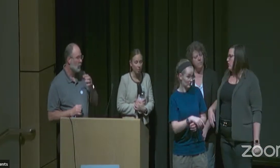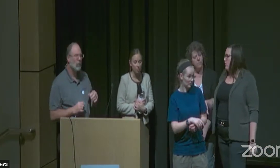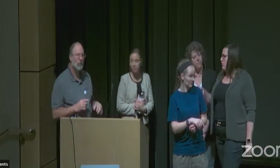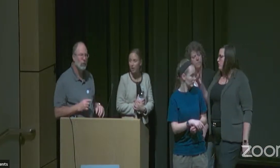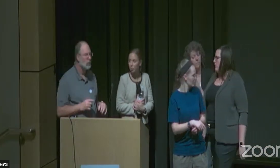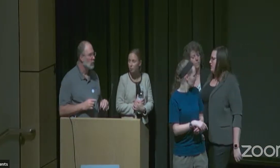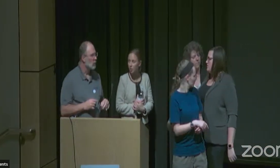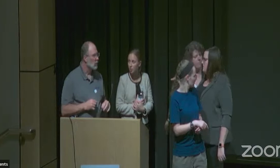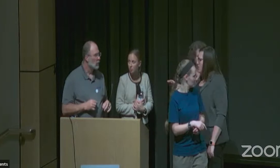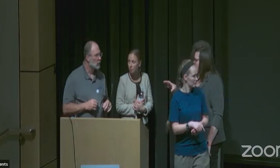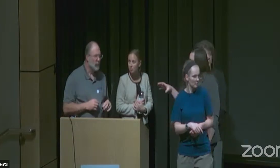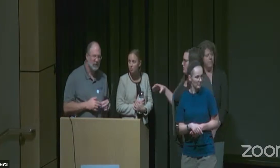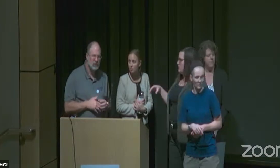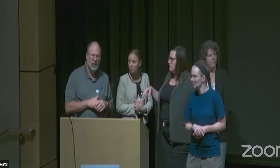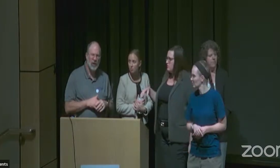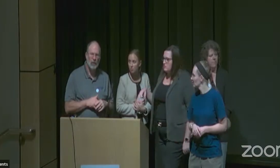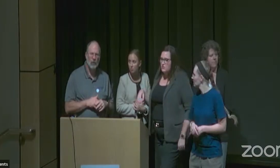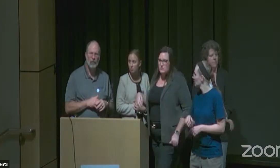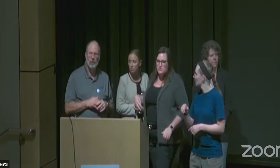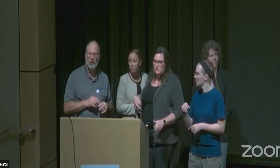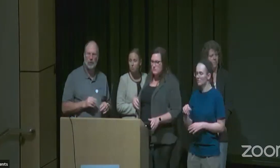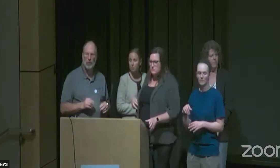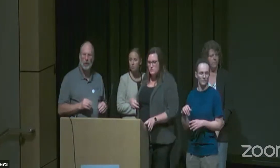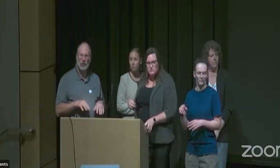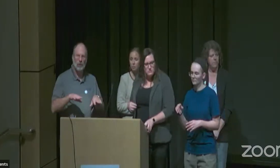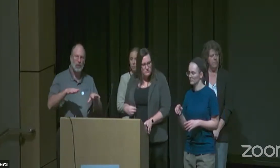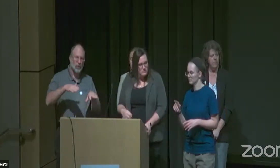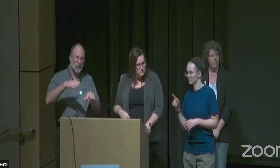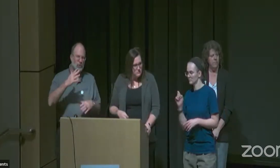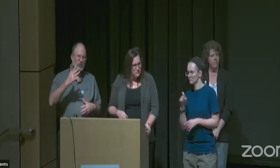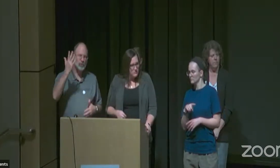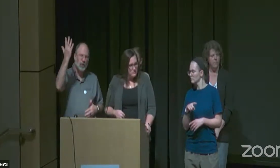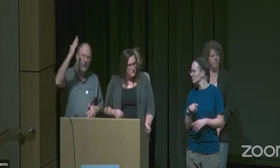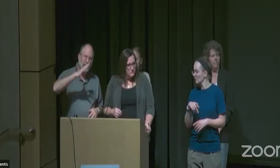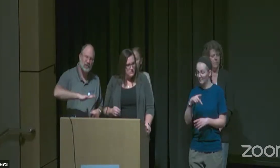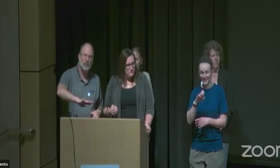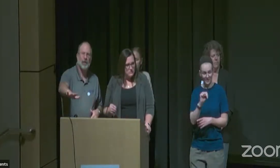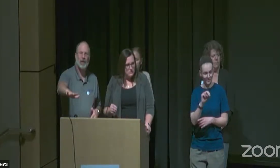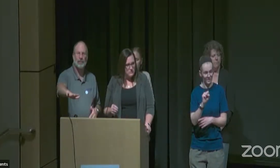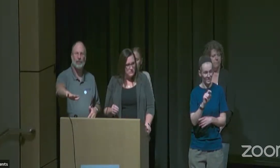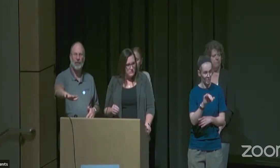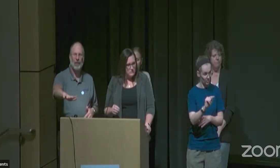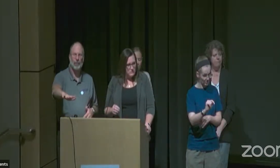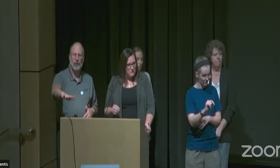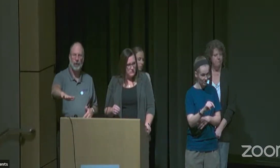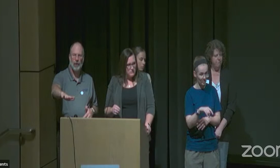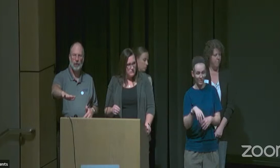I'm sorry, say it again. The penstock, what are you, spillways, the